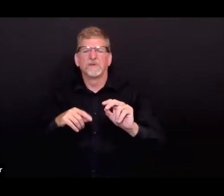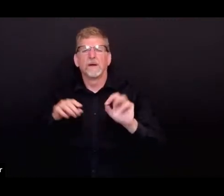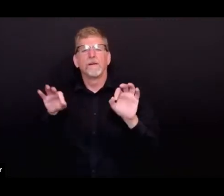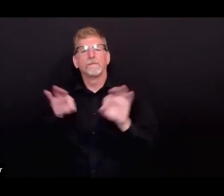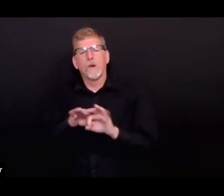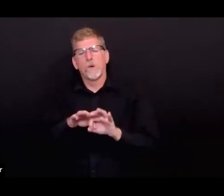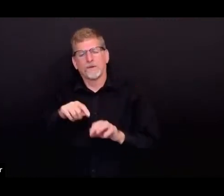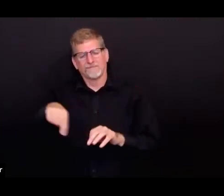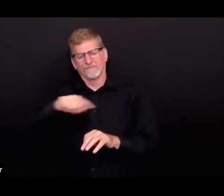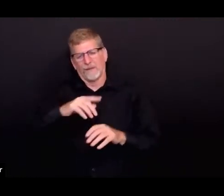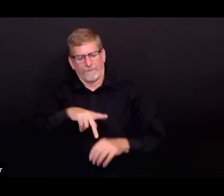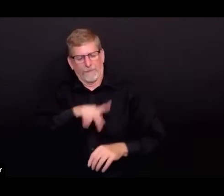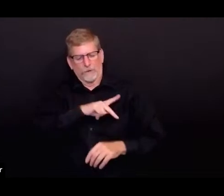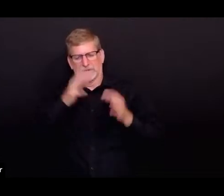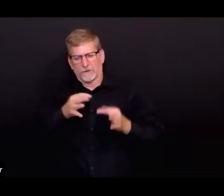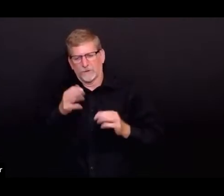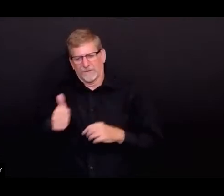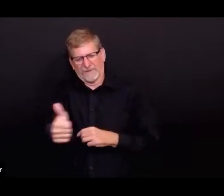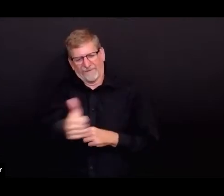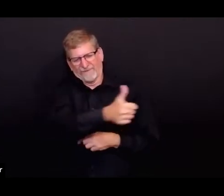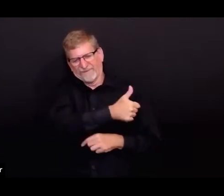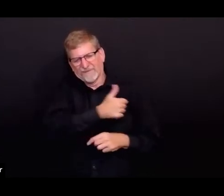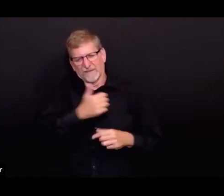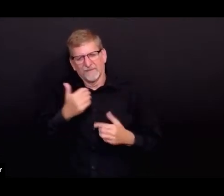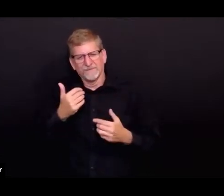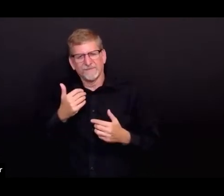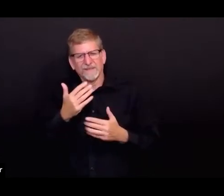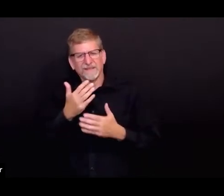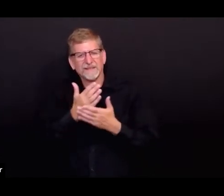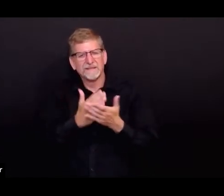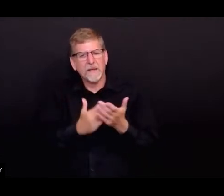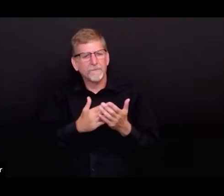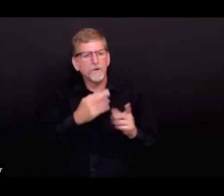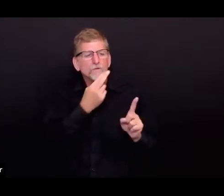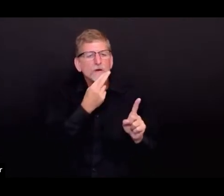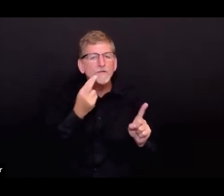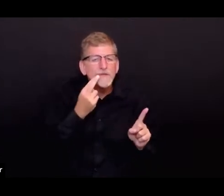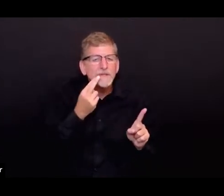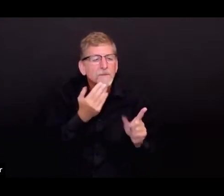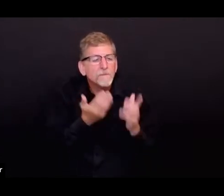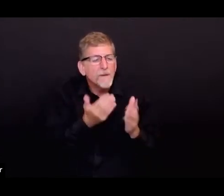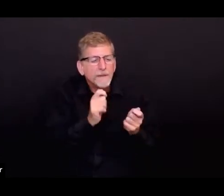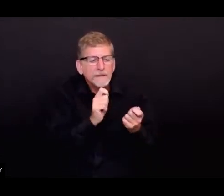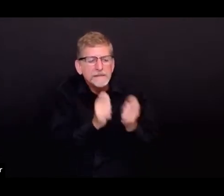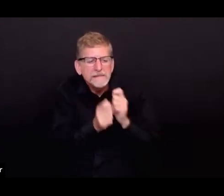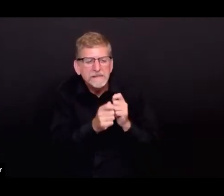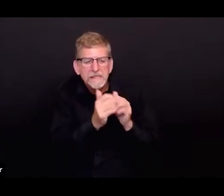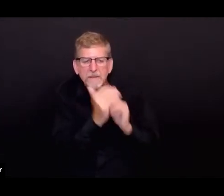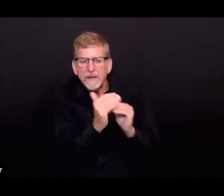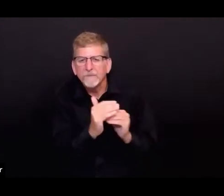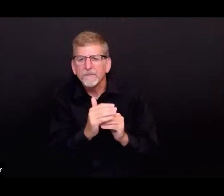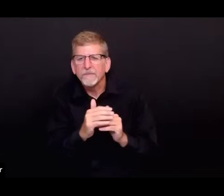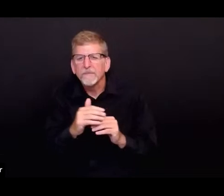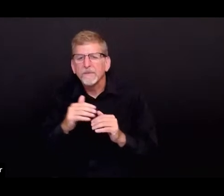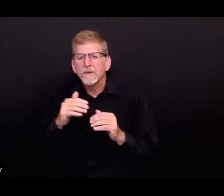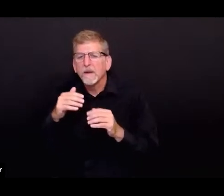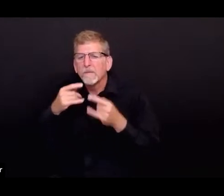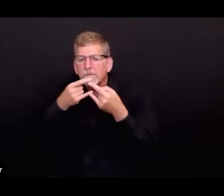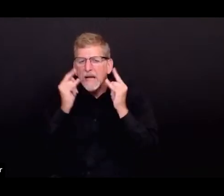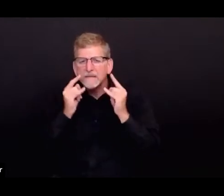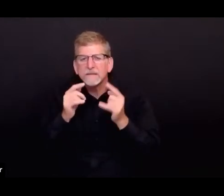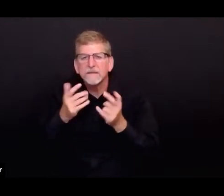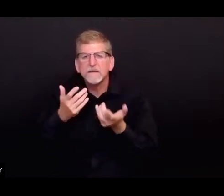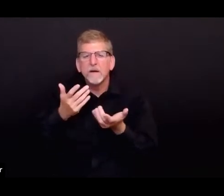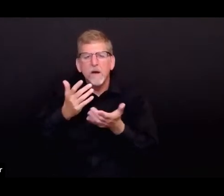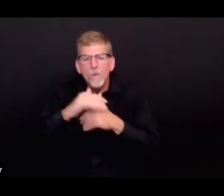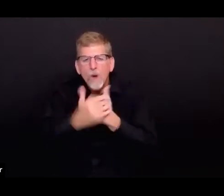some limitations on indoor dining, large group gatherings, those types of things. Those all make a difference. And I think your sense of